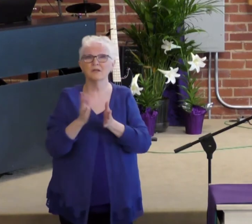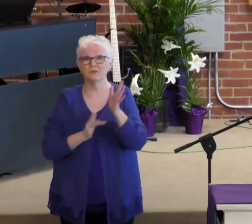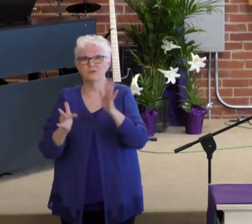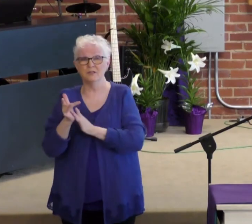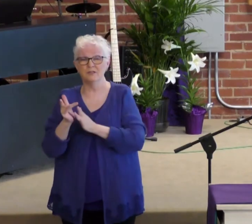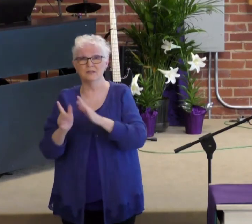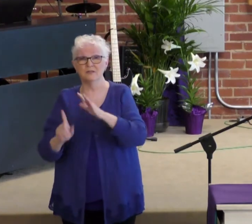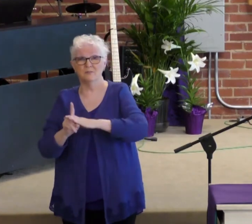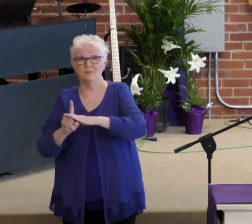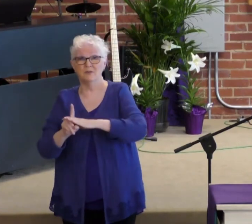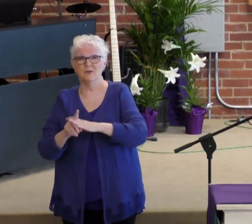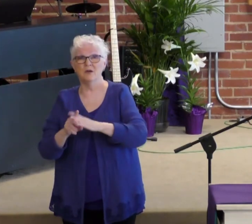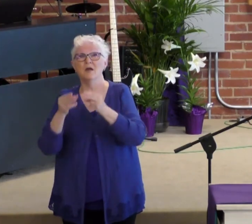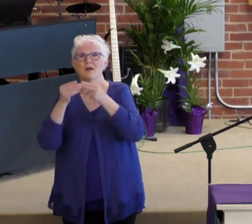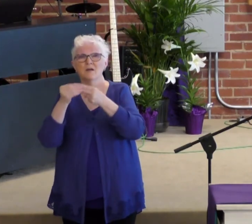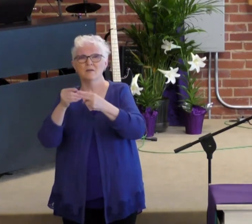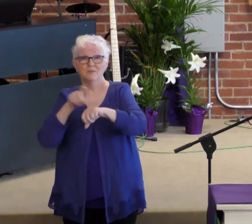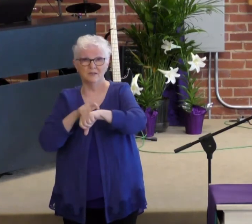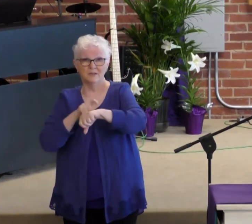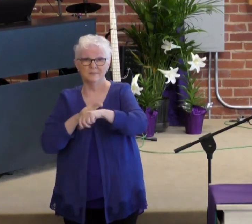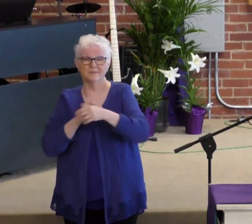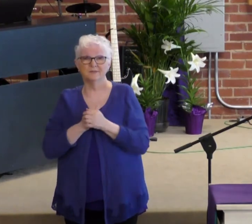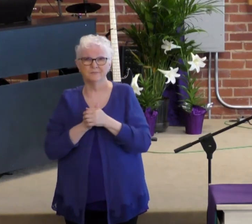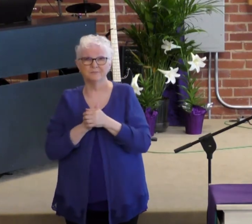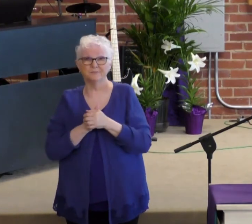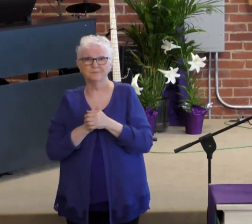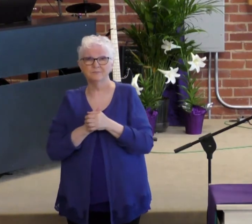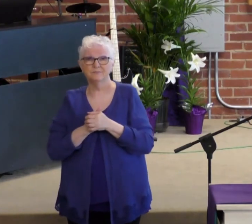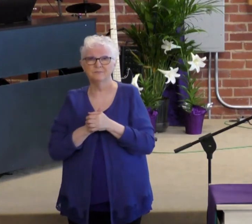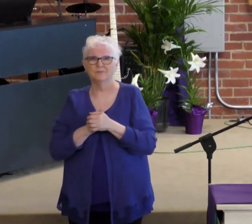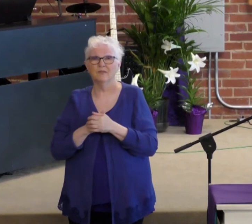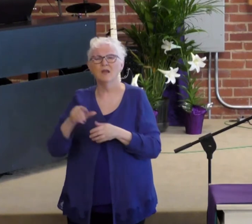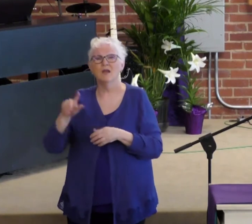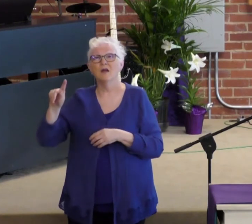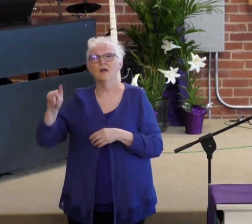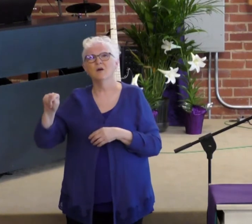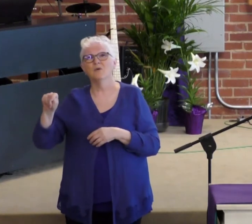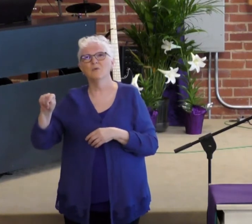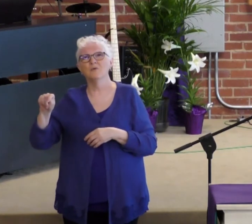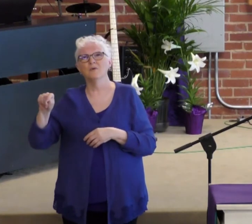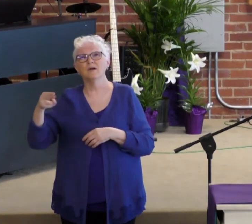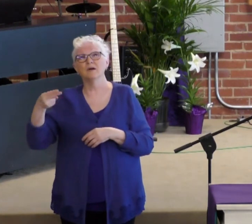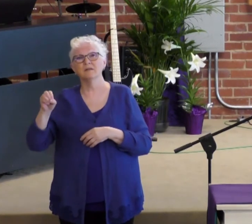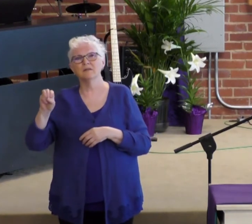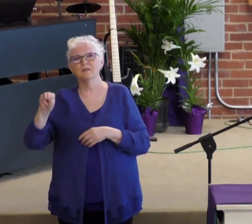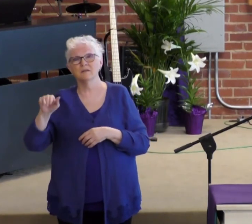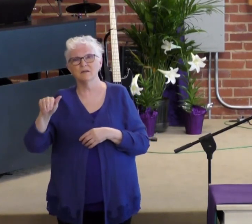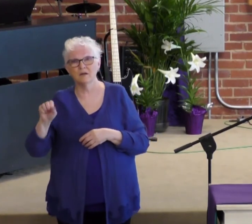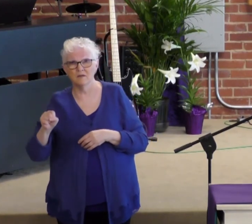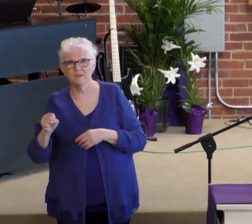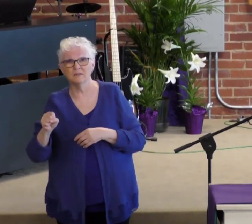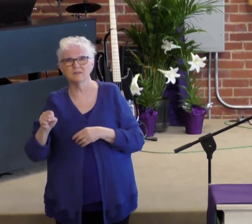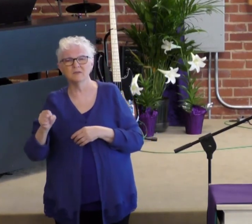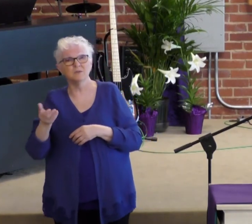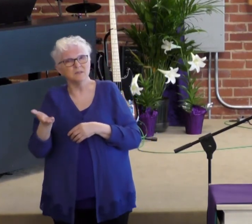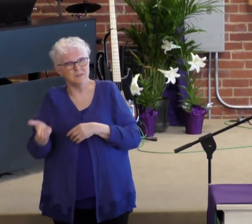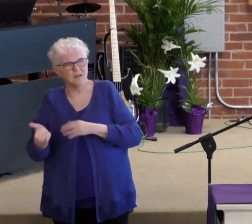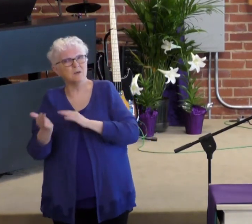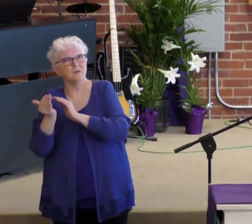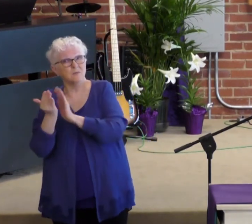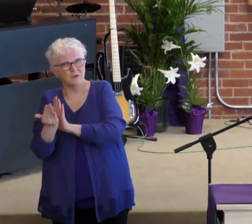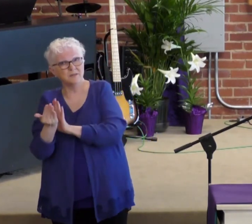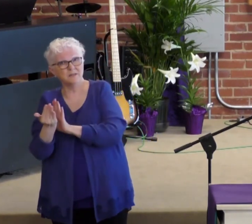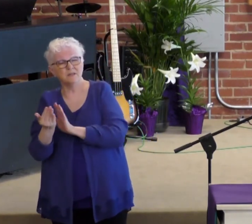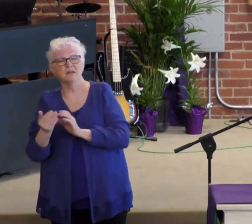both times when Thomas was present and even the week before when Thomas was not